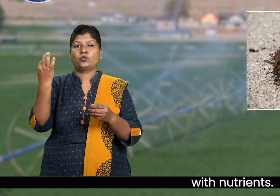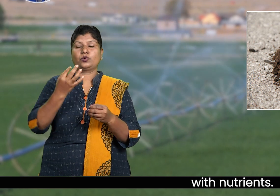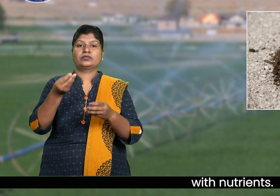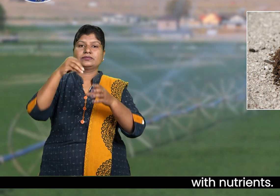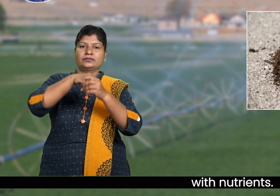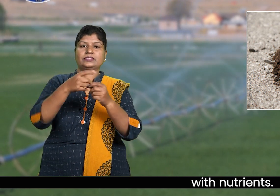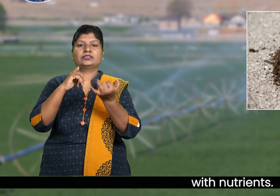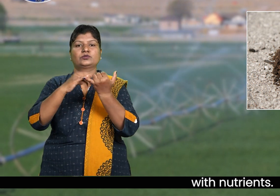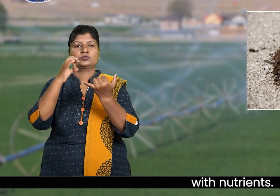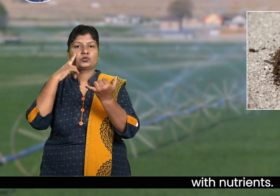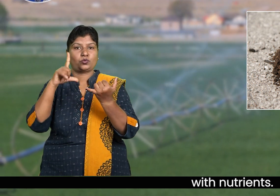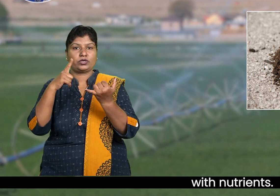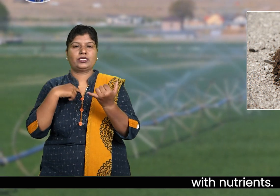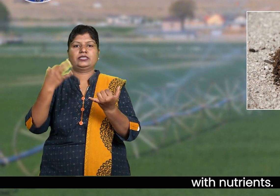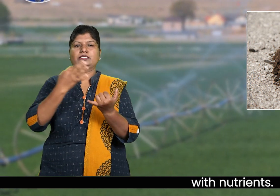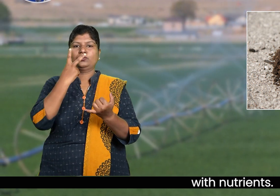nutrients.